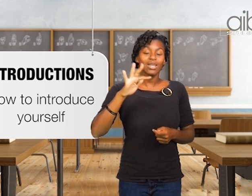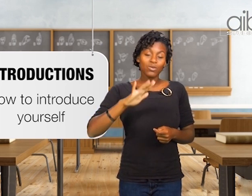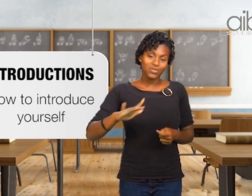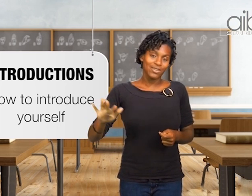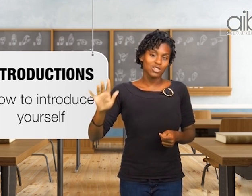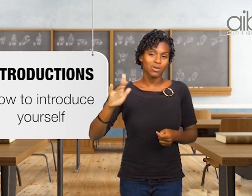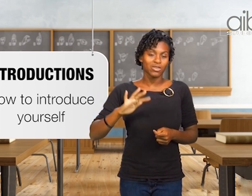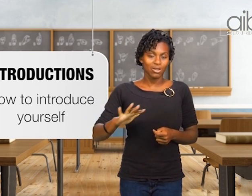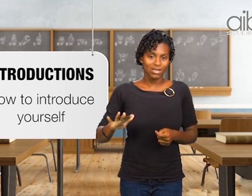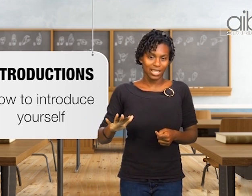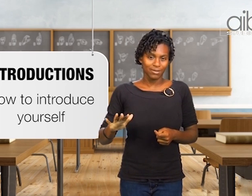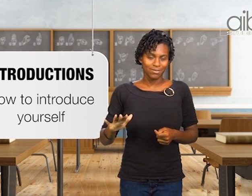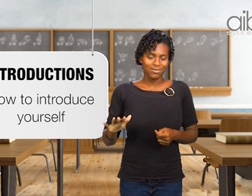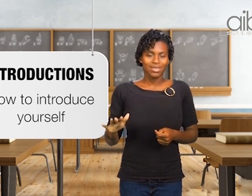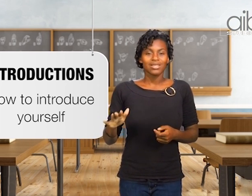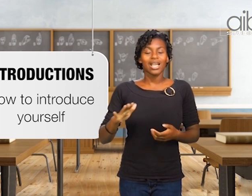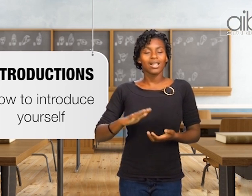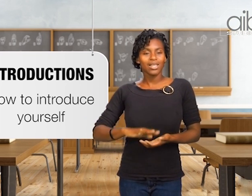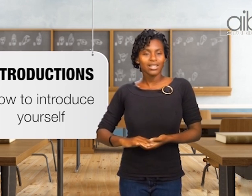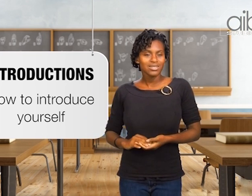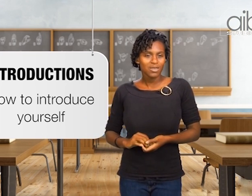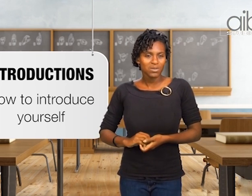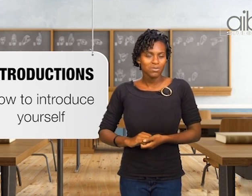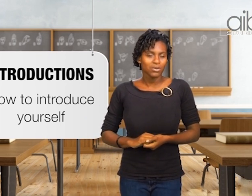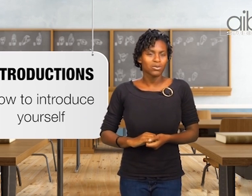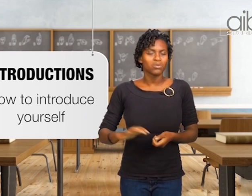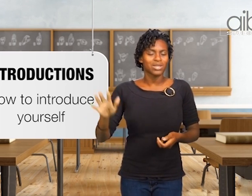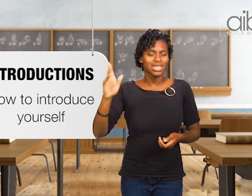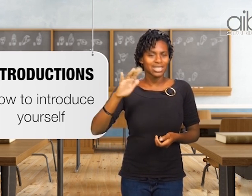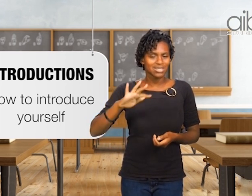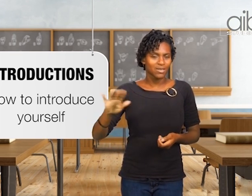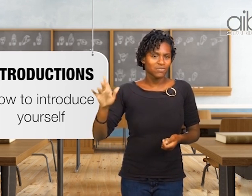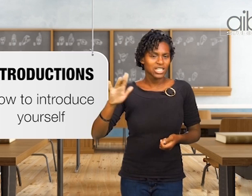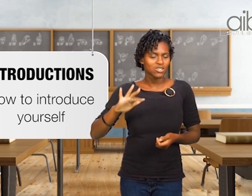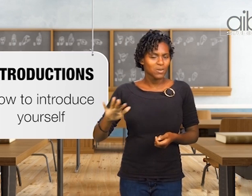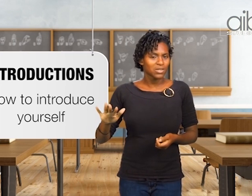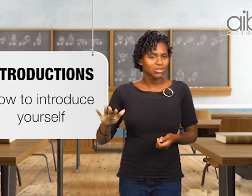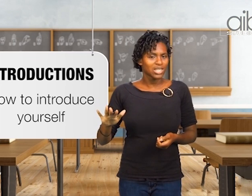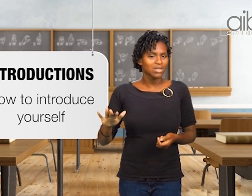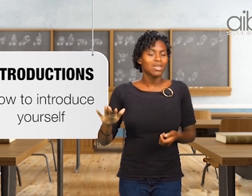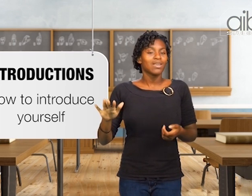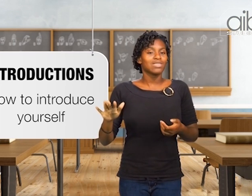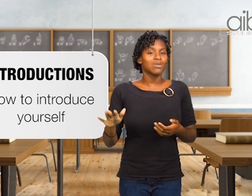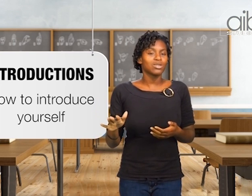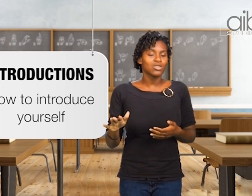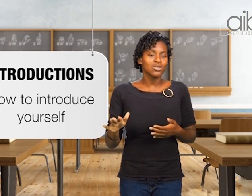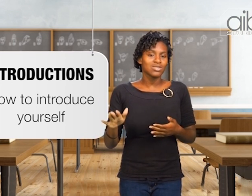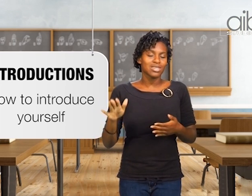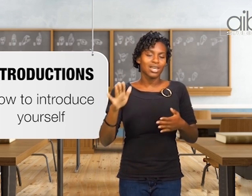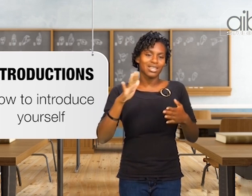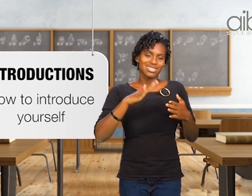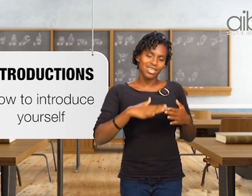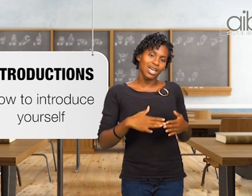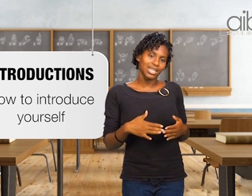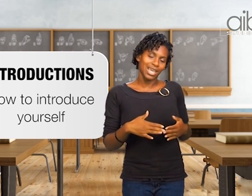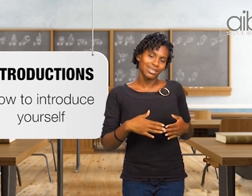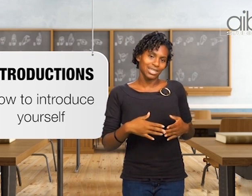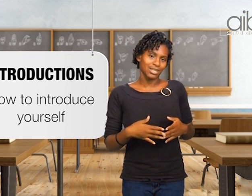will fingerspell their name. Now, a lot of deaf people, when they get done fingerspelling their name, they will use a sign at the end of